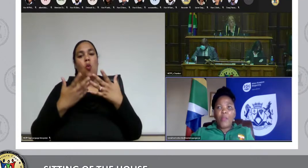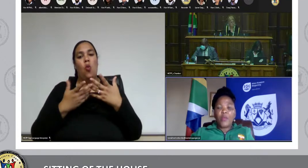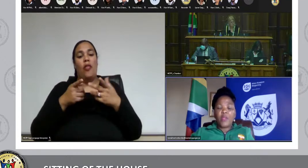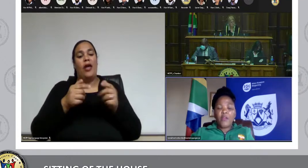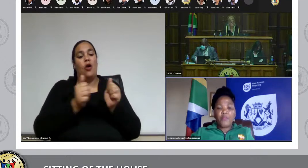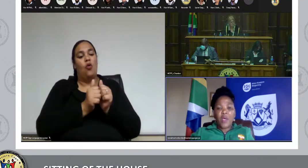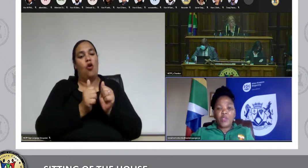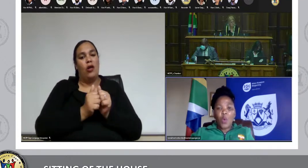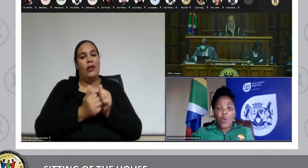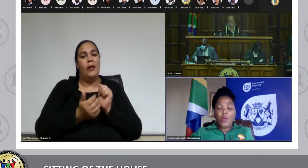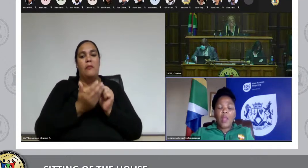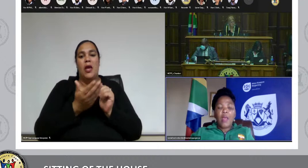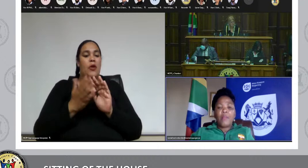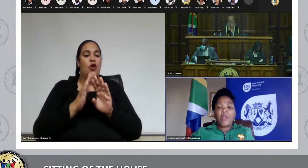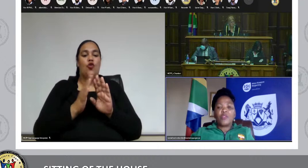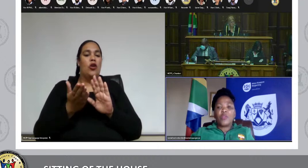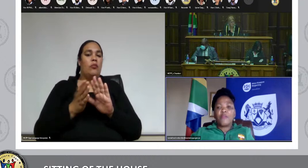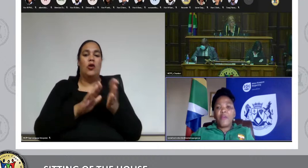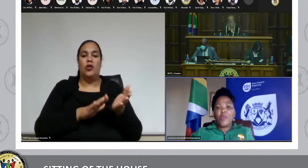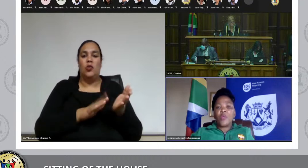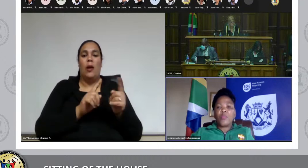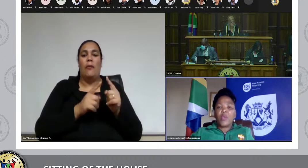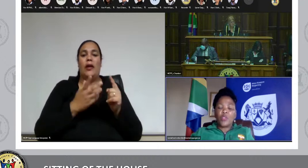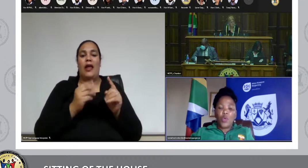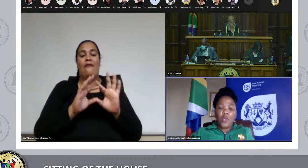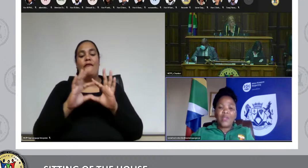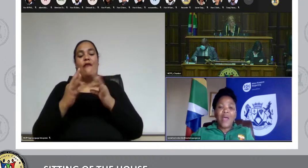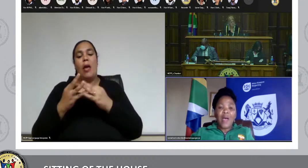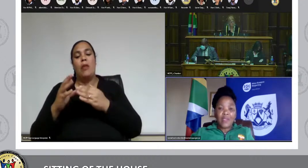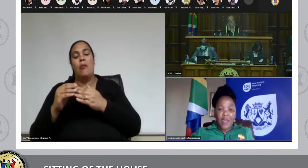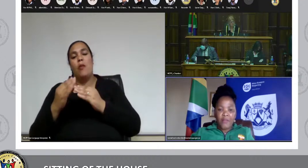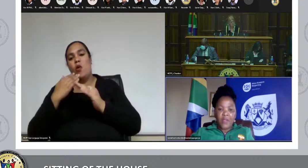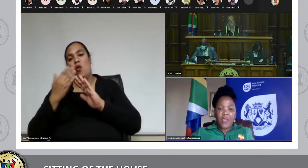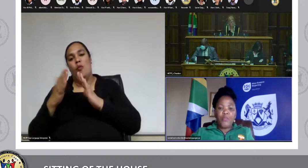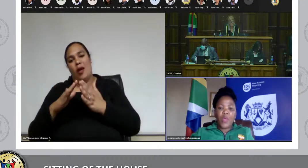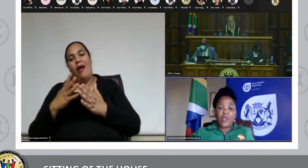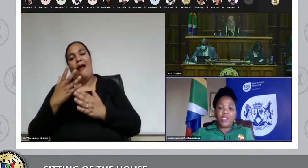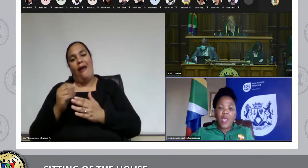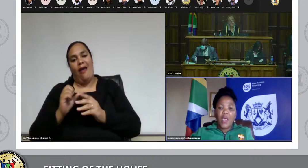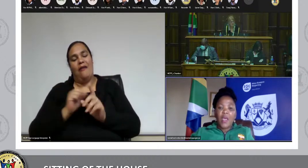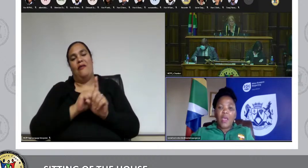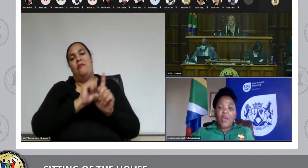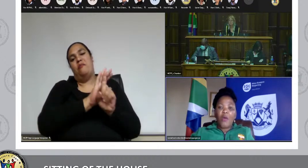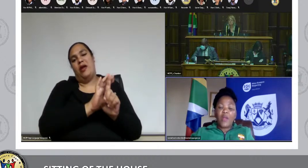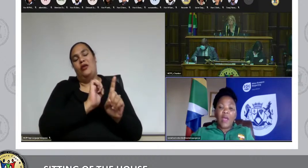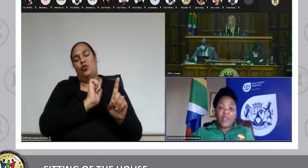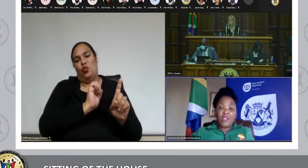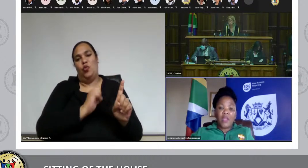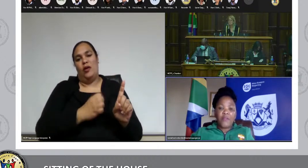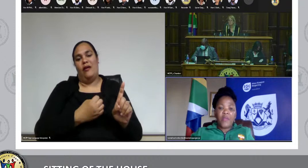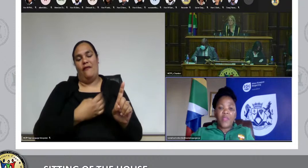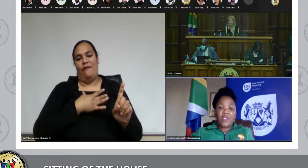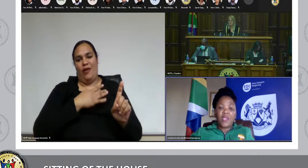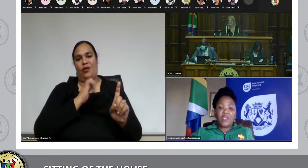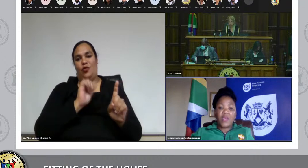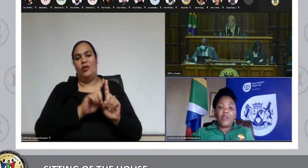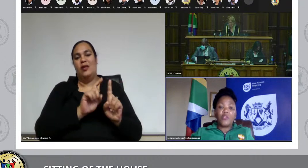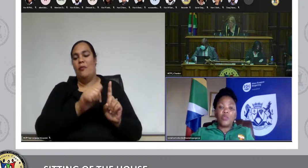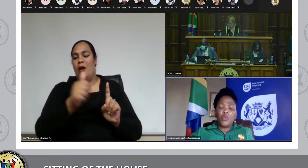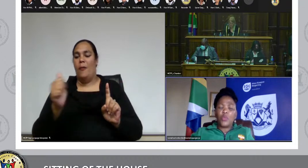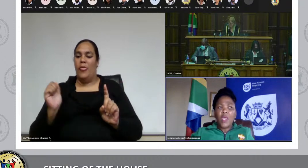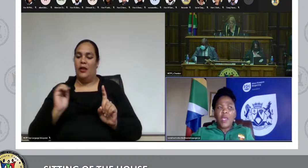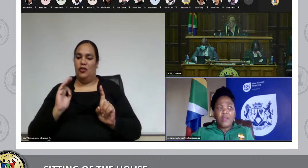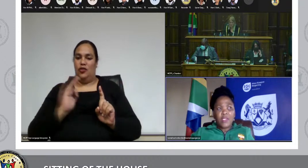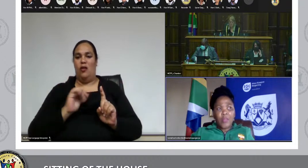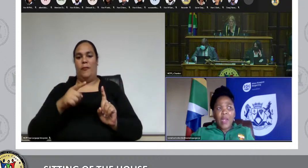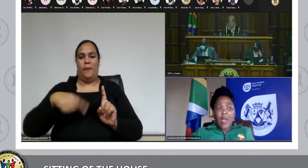colleague who might not have passed on but has got a family who has passed on, it does have an impact on other staffing that are